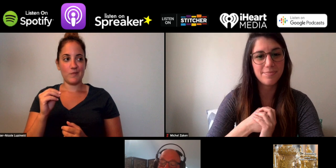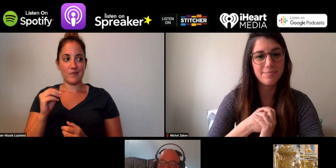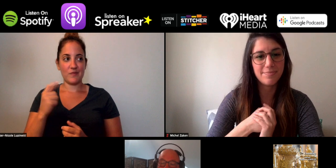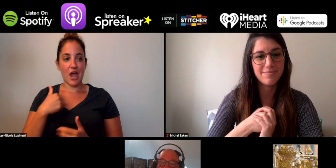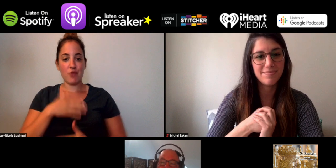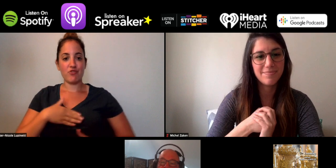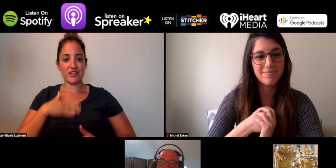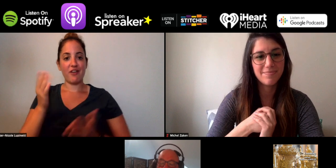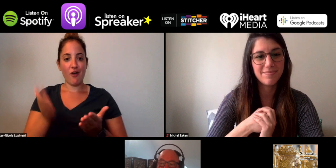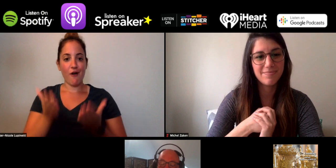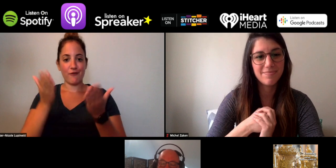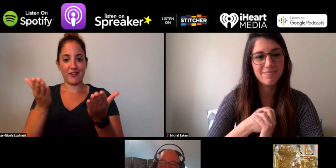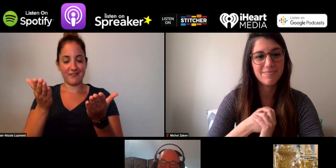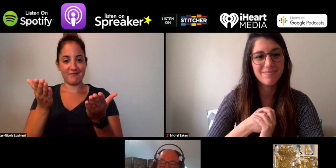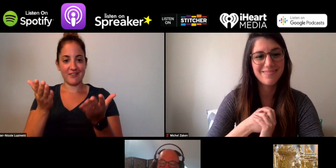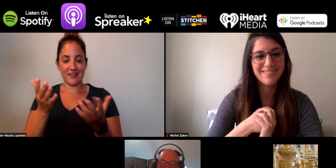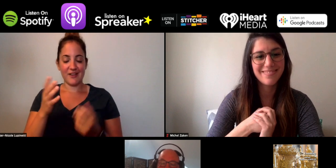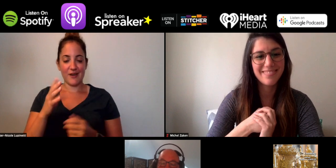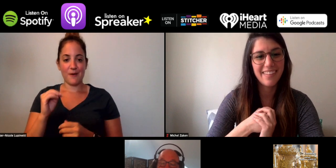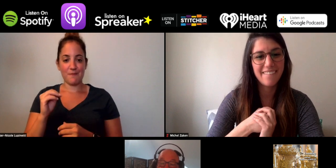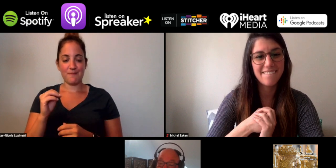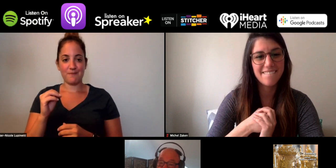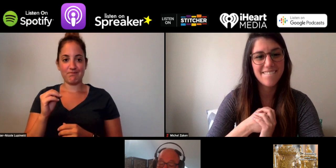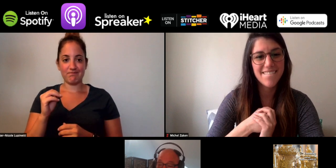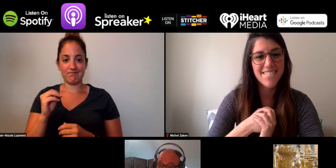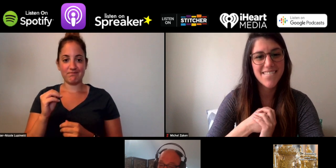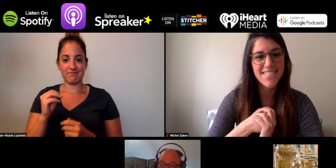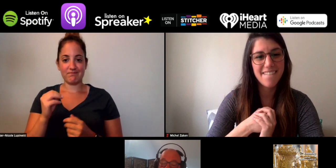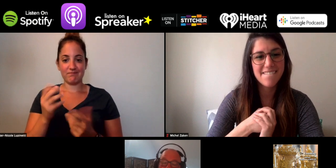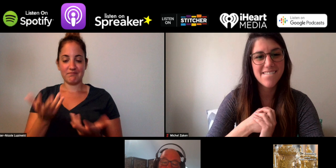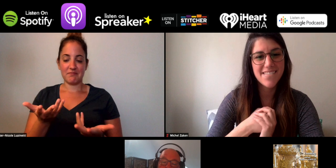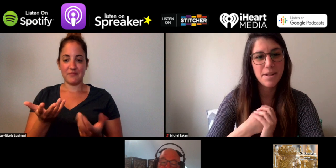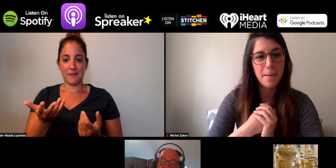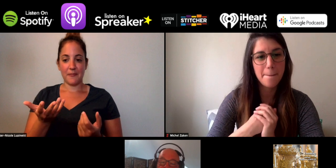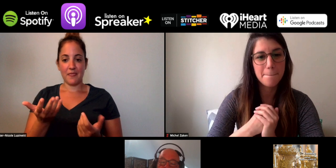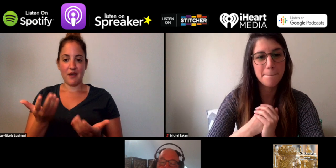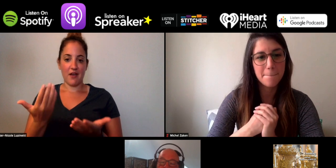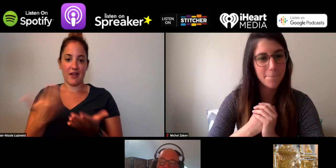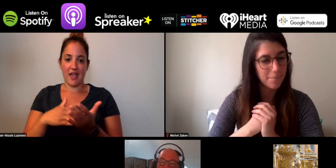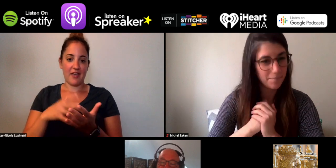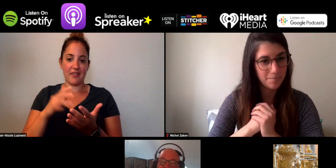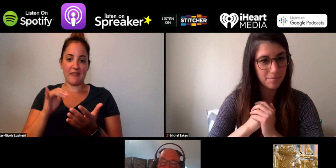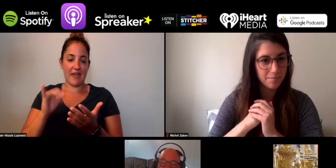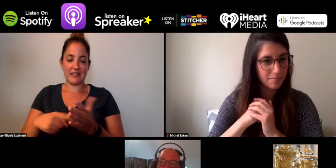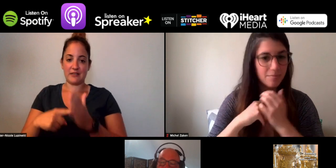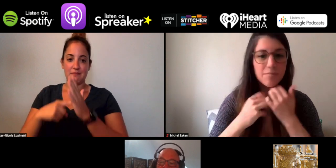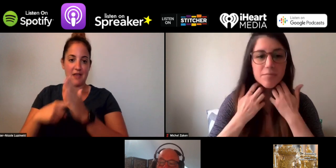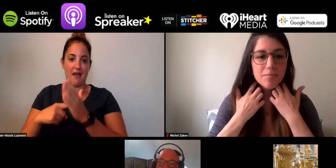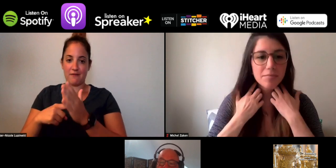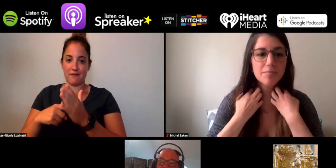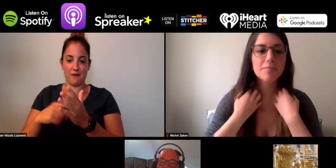offering that you're making, seemingly on behalf of a number of people who are deaf and hard of